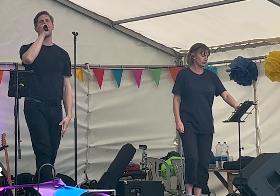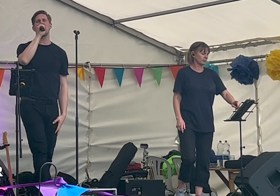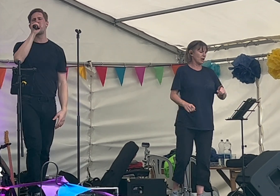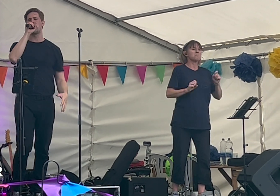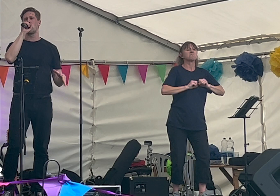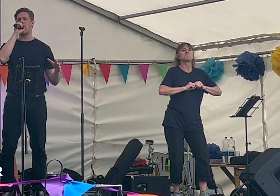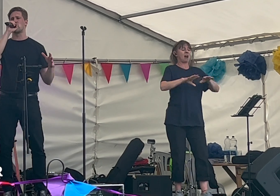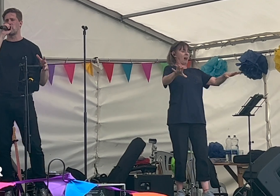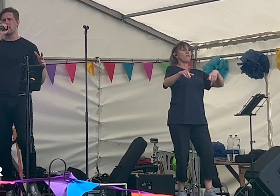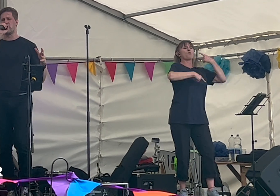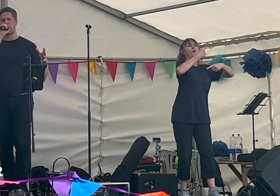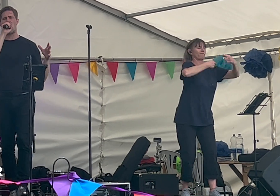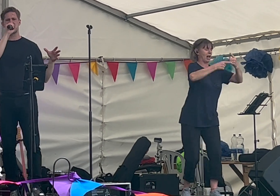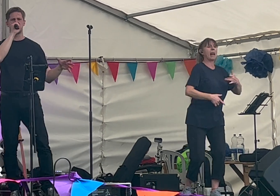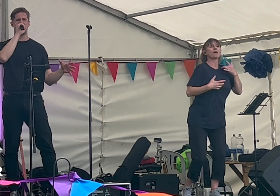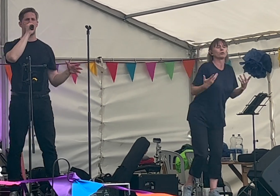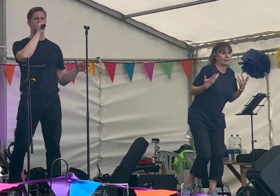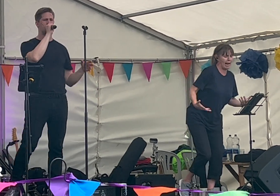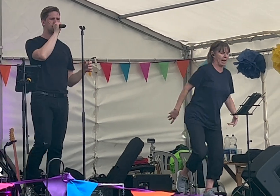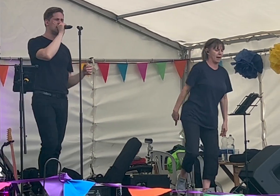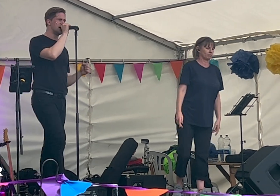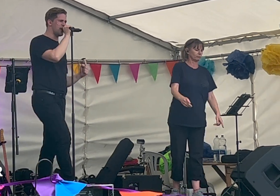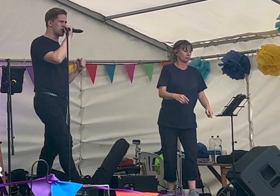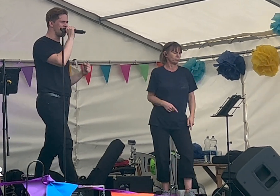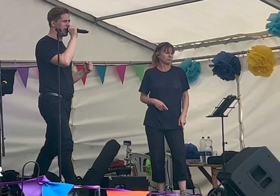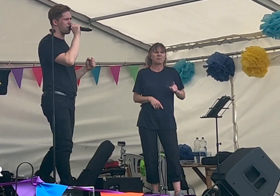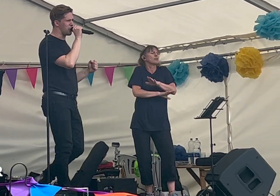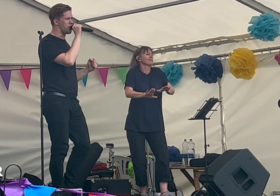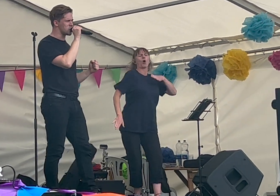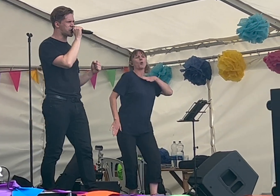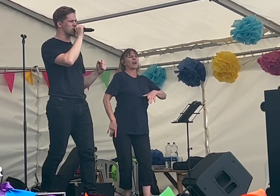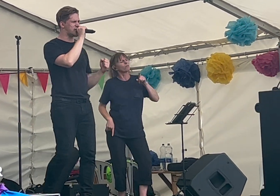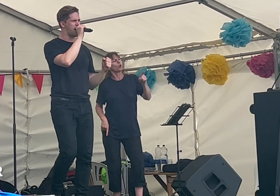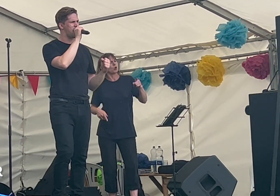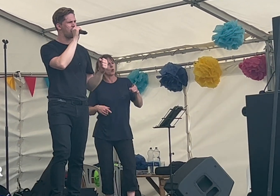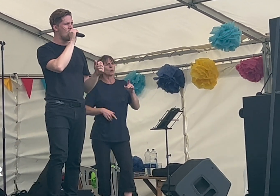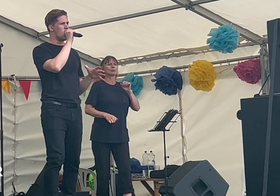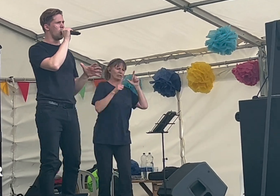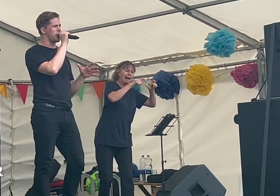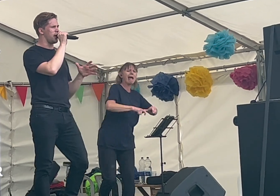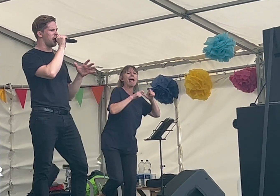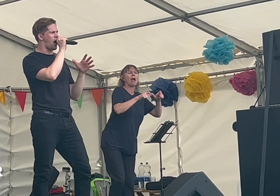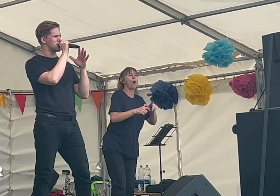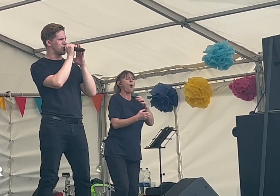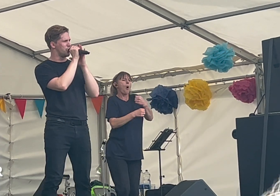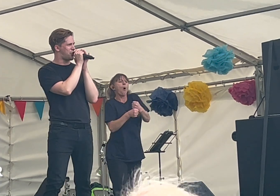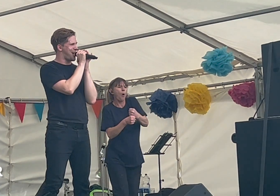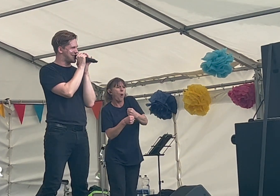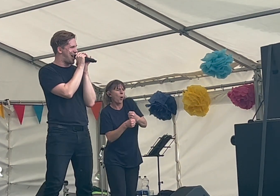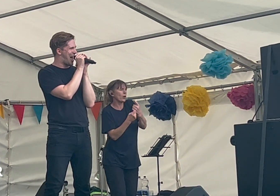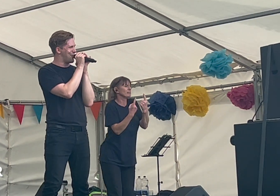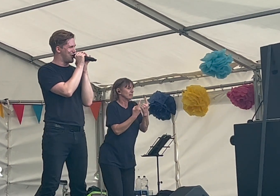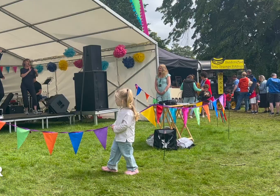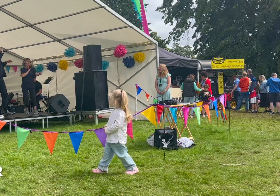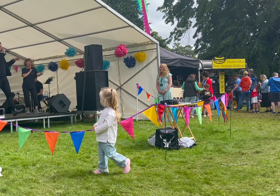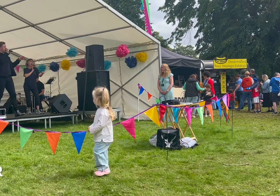Cut it out for forever and live for today. There's no need for you to stay holding on to things